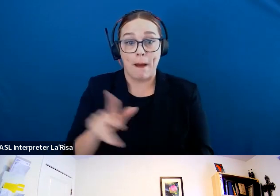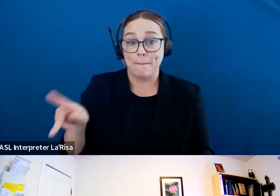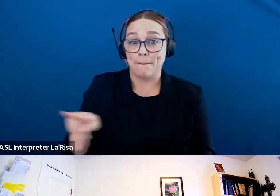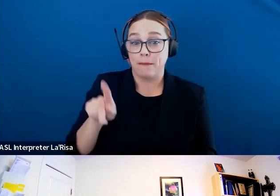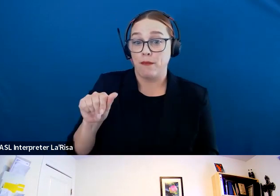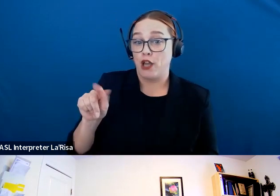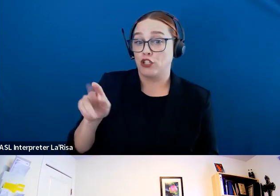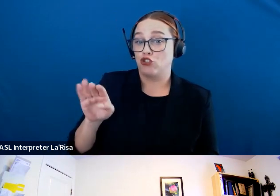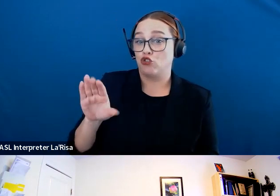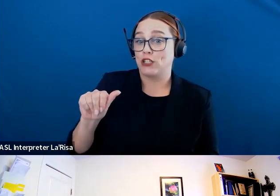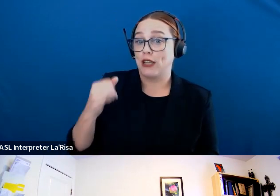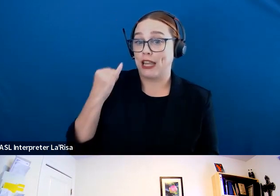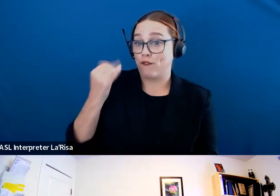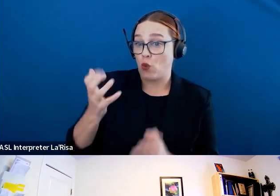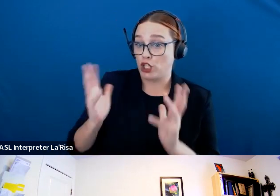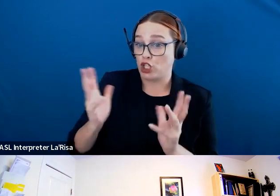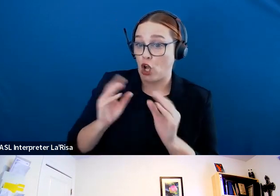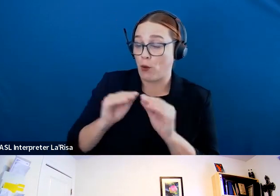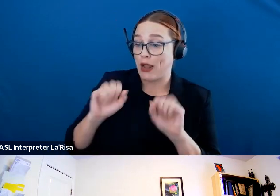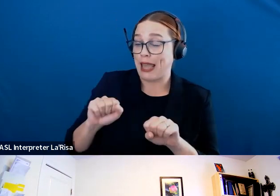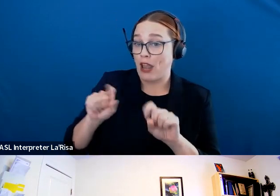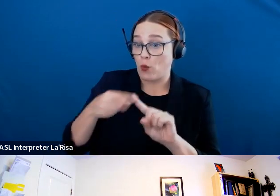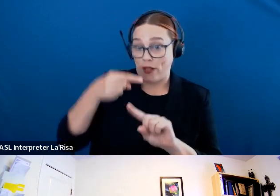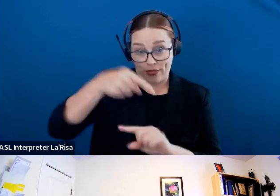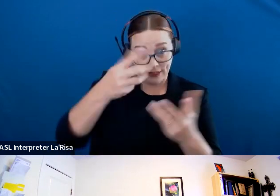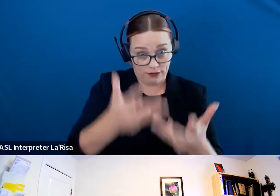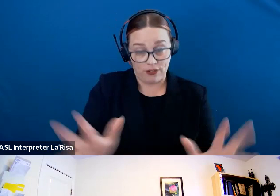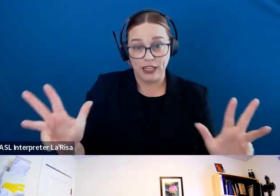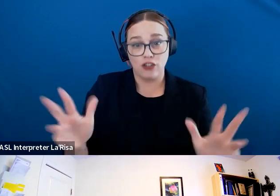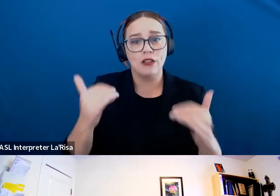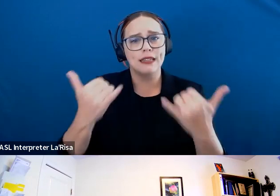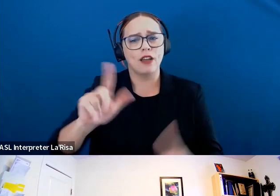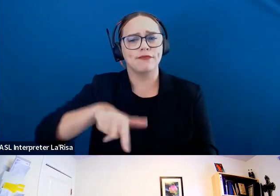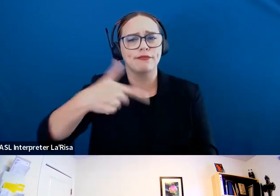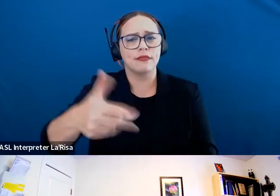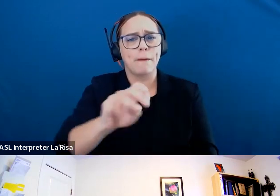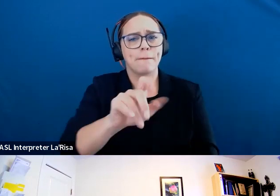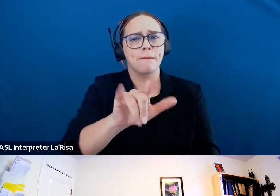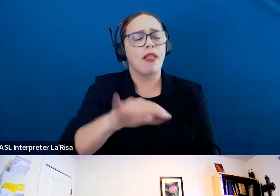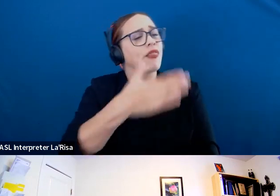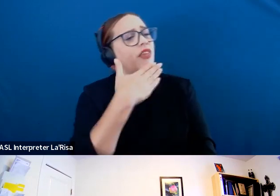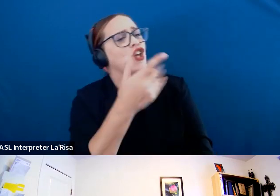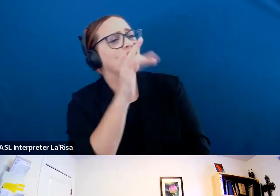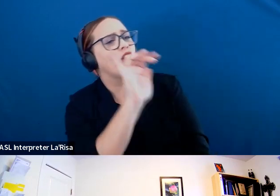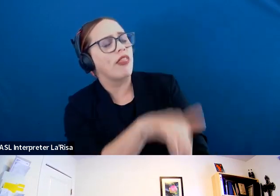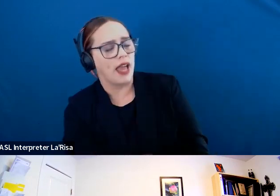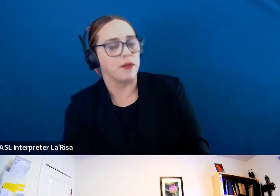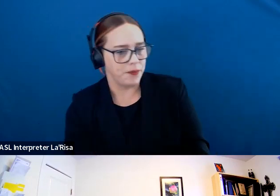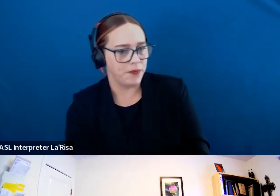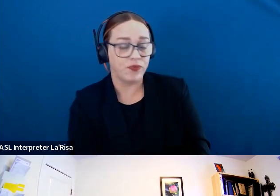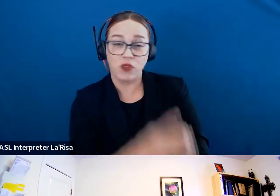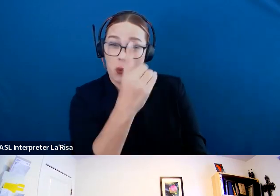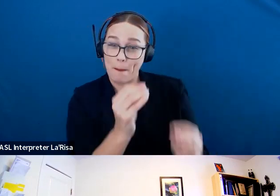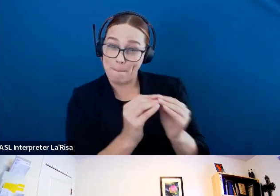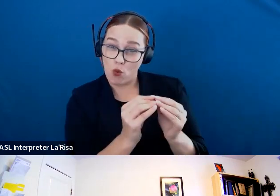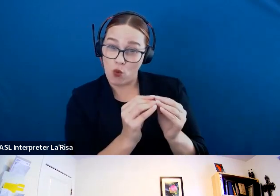like. But now what I'll do is turn it back over to Melanie so that you can kind of. And I want to thank you for that. And Yeah. there's one more area I